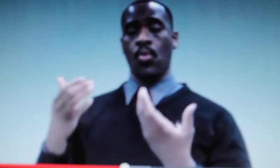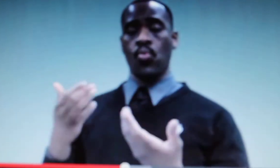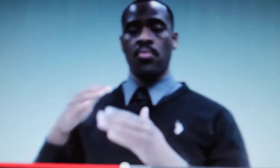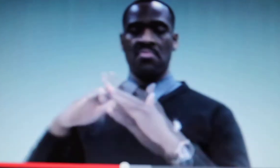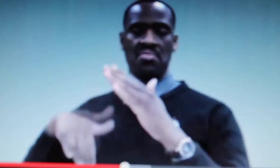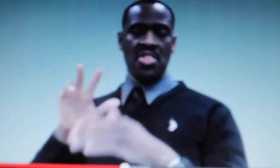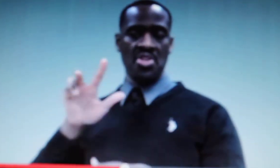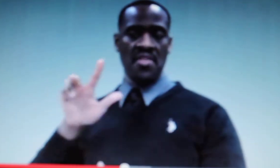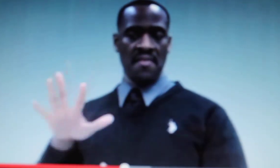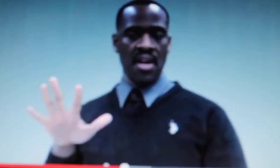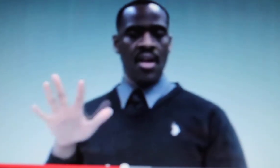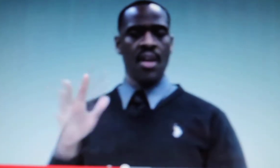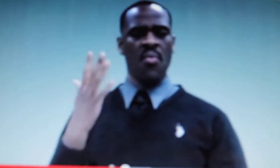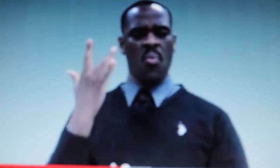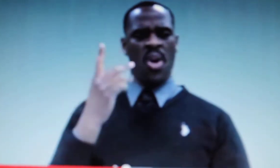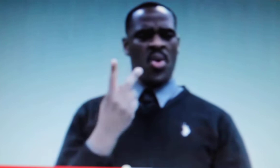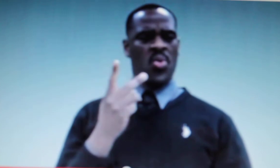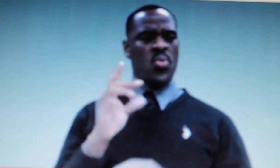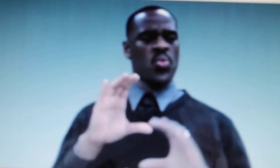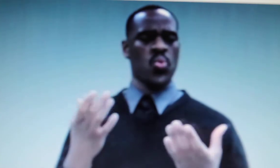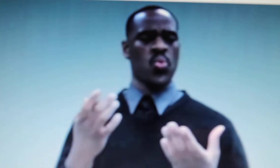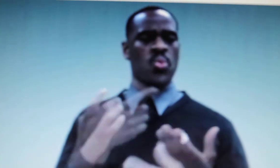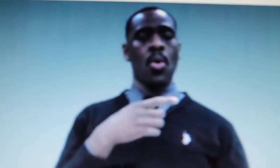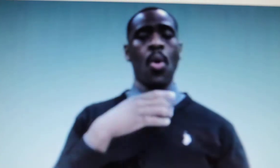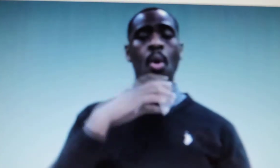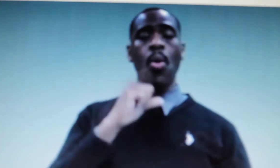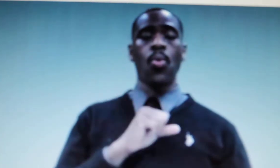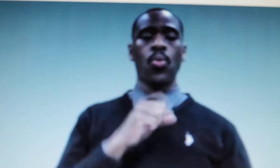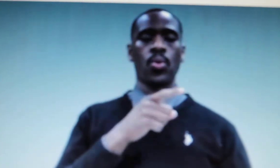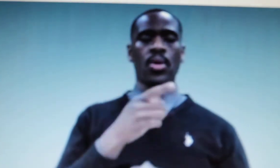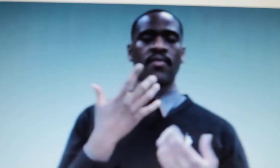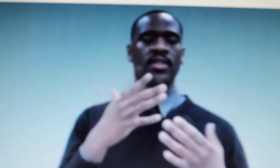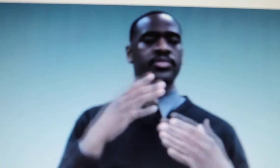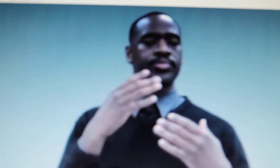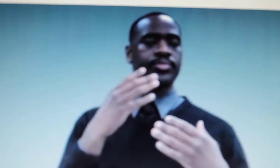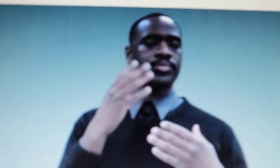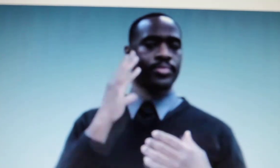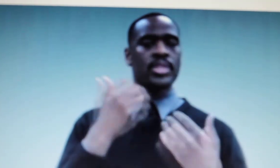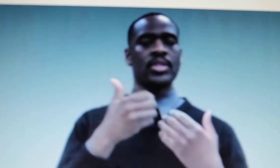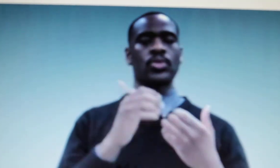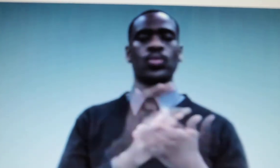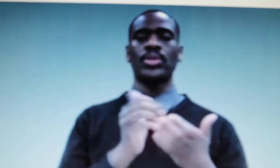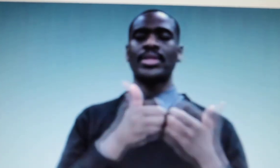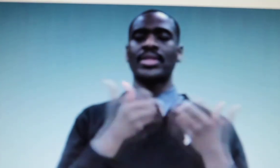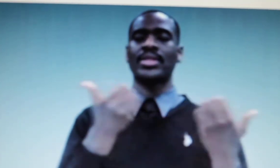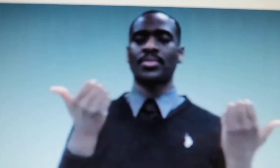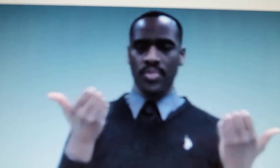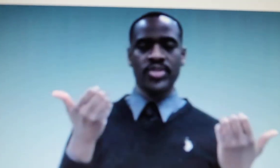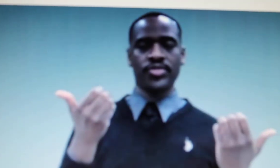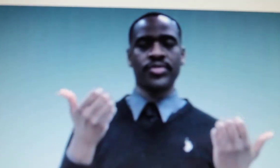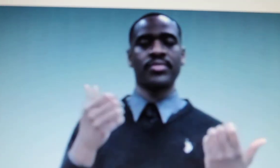group and an under 35 group. The reason why we have the 2 groups is because the older than